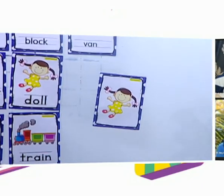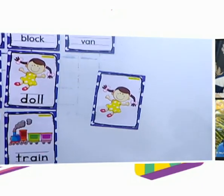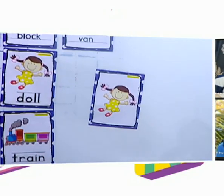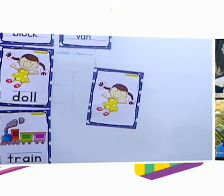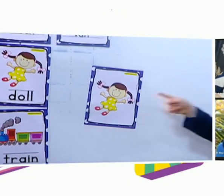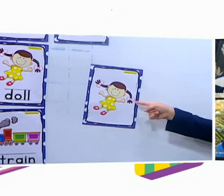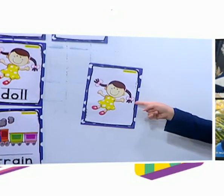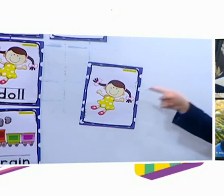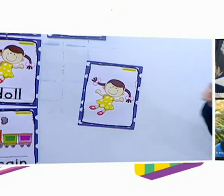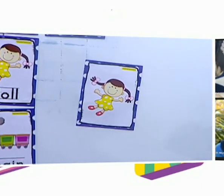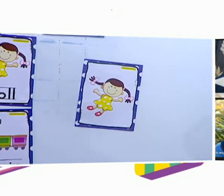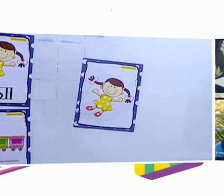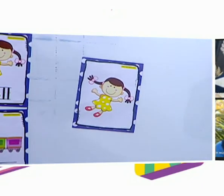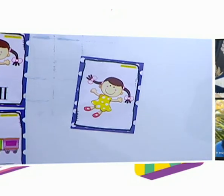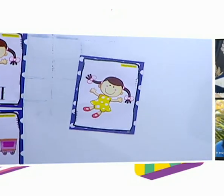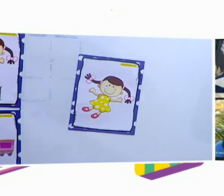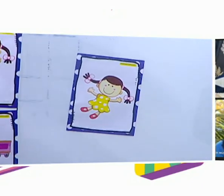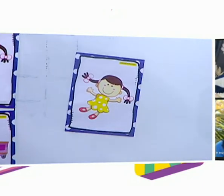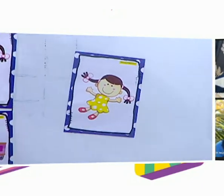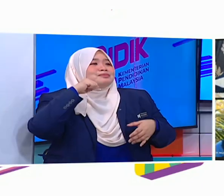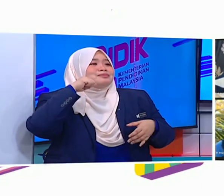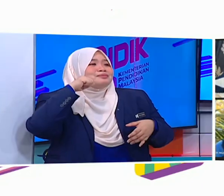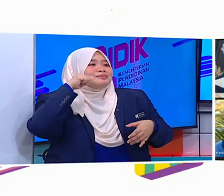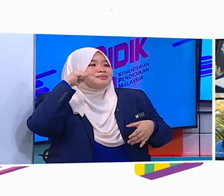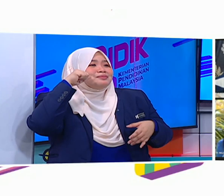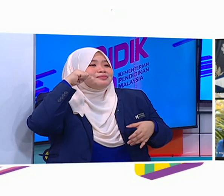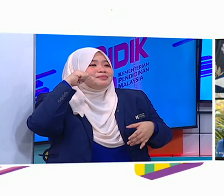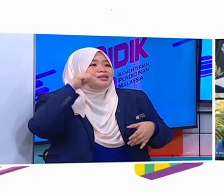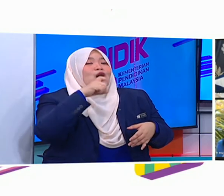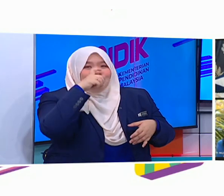What is this? Adam?